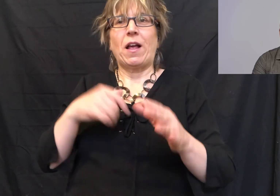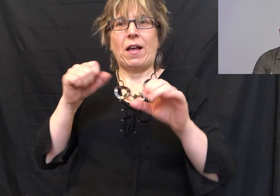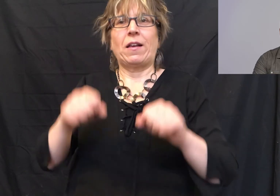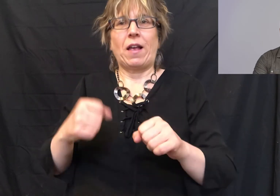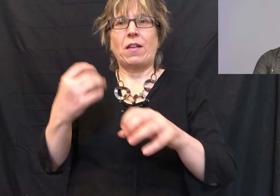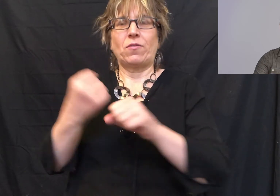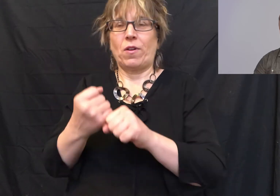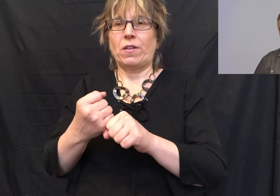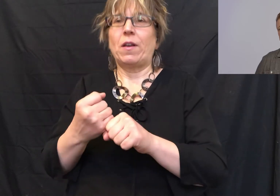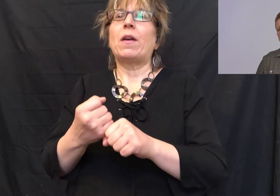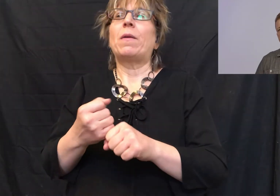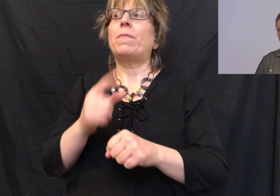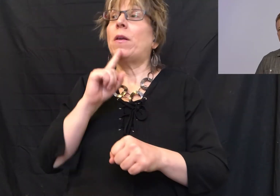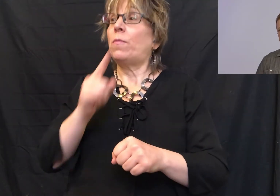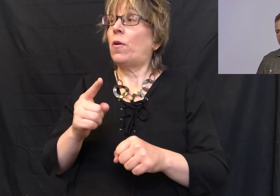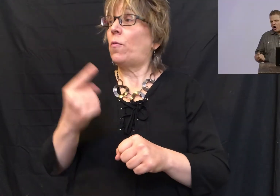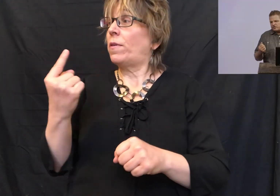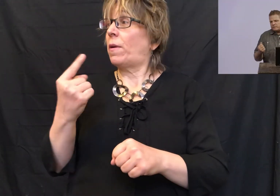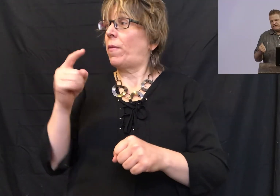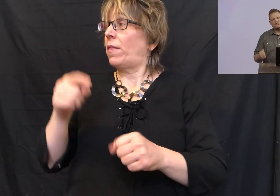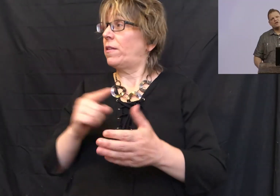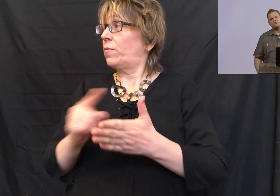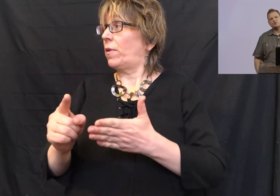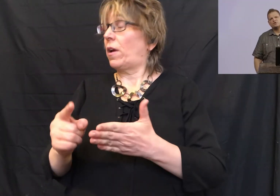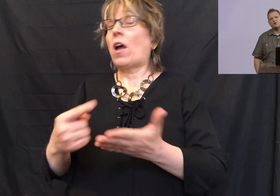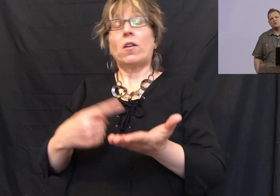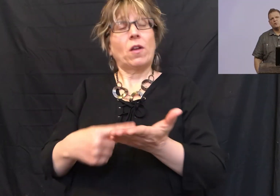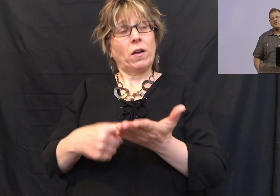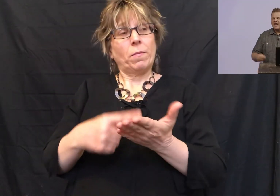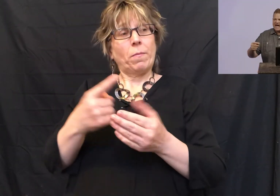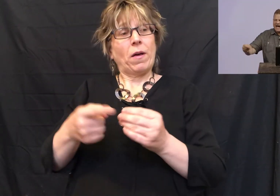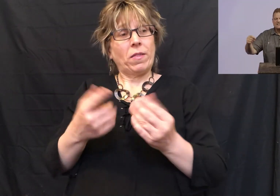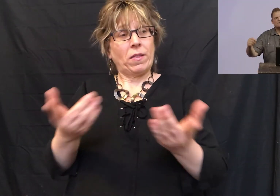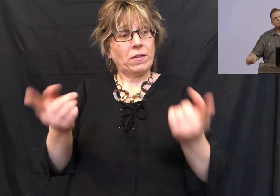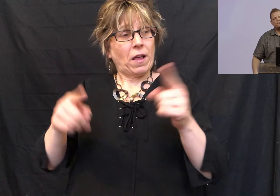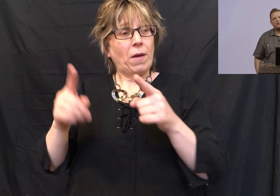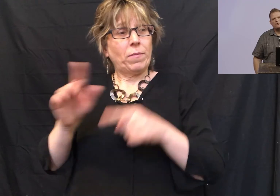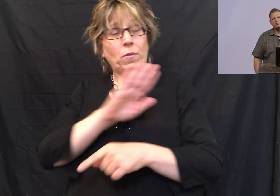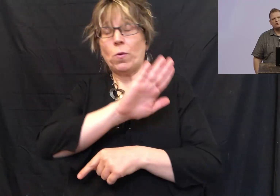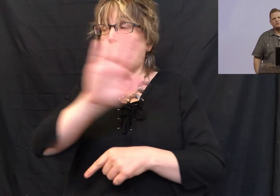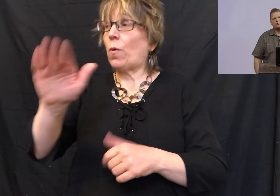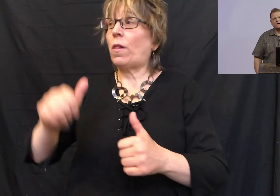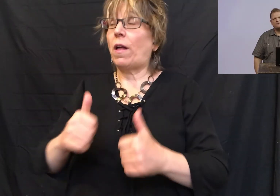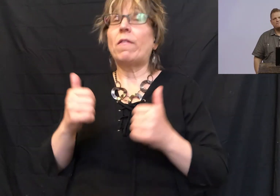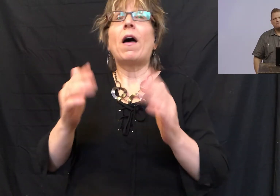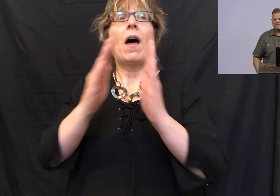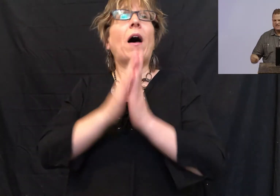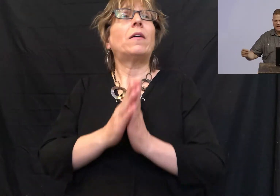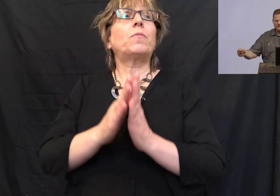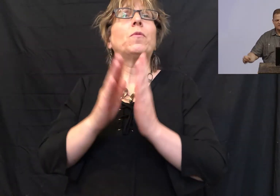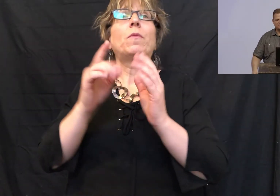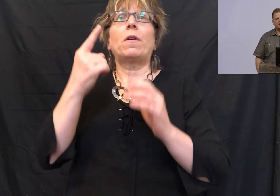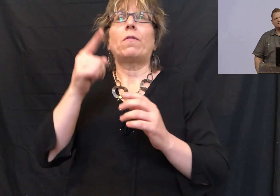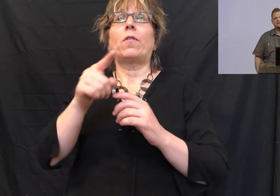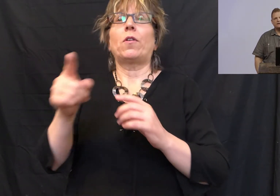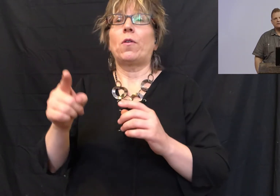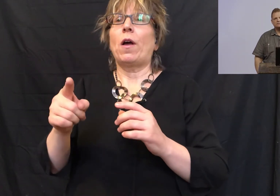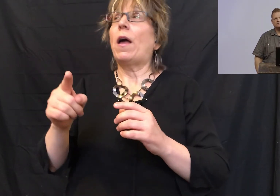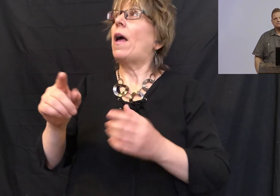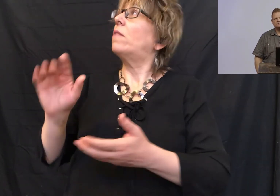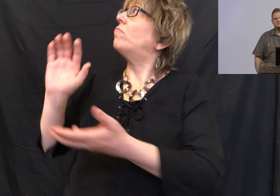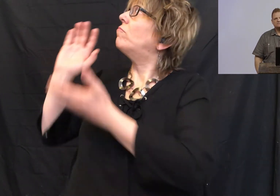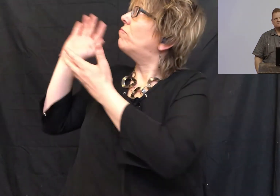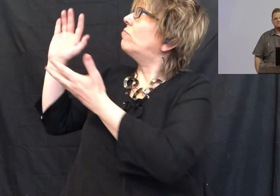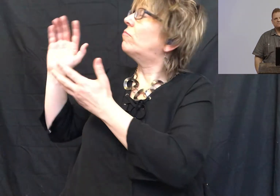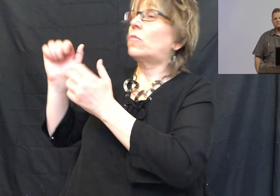real with somebody this week. Talk to them about the stuff that you're struggling with. Ask them to pray with you as well. And take it to God together.